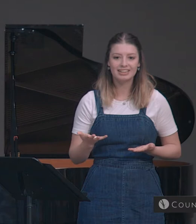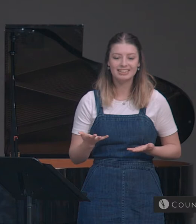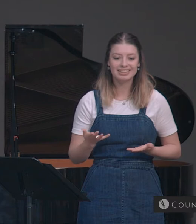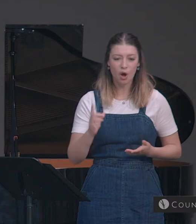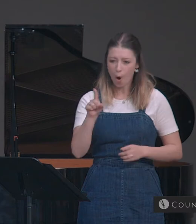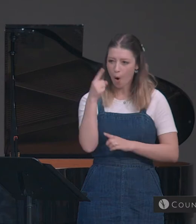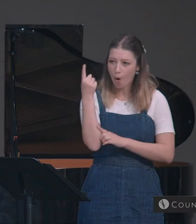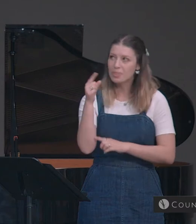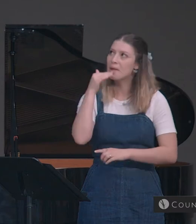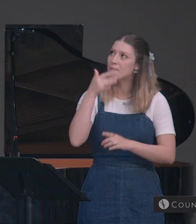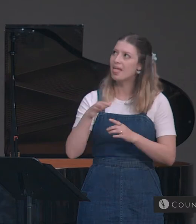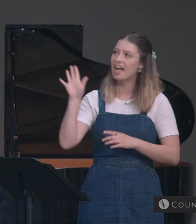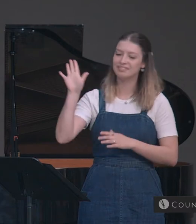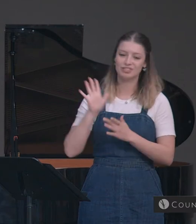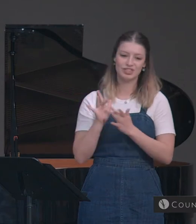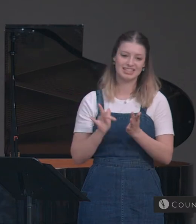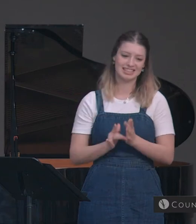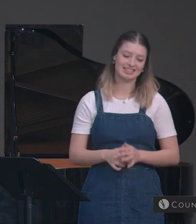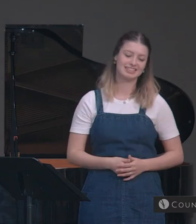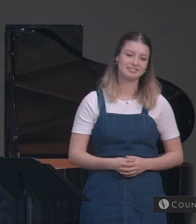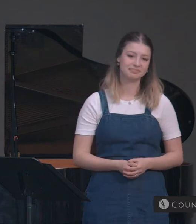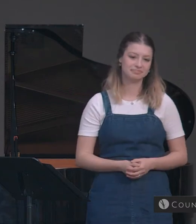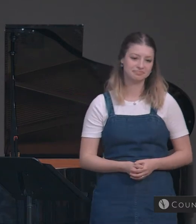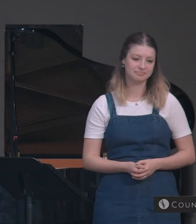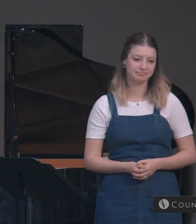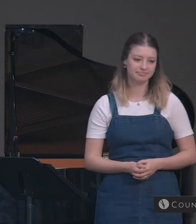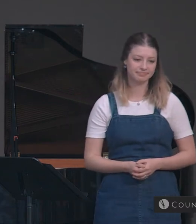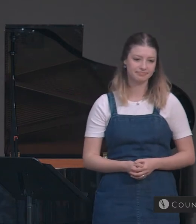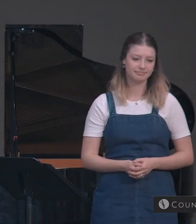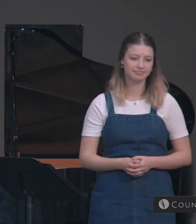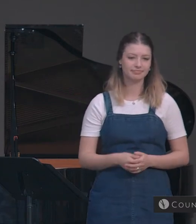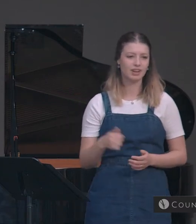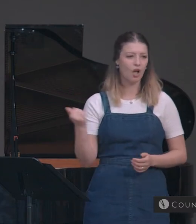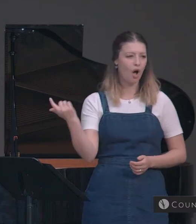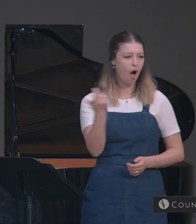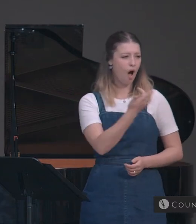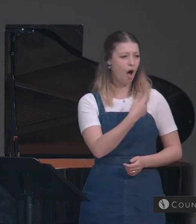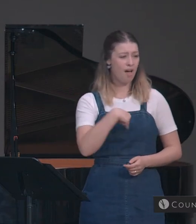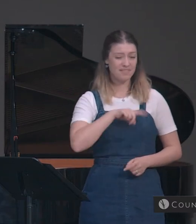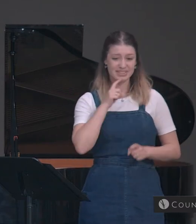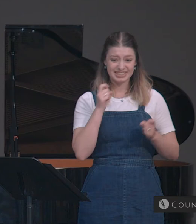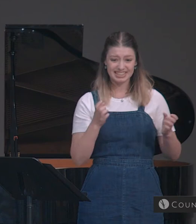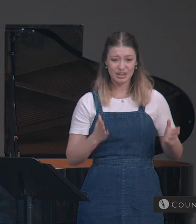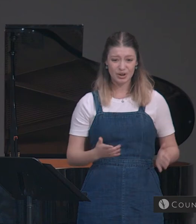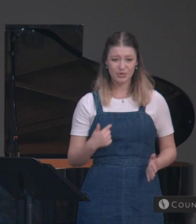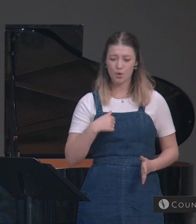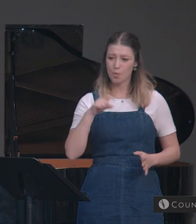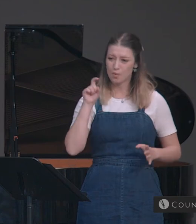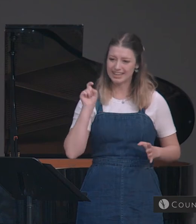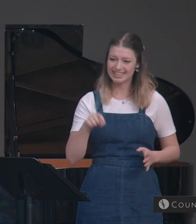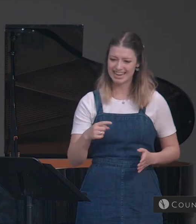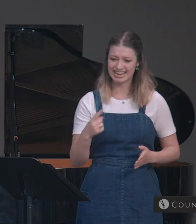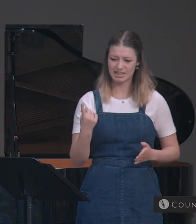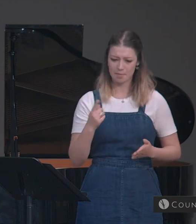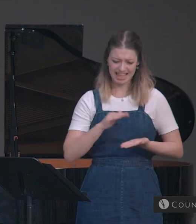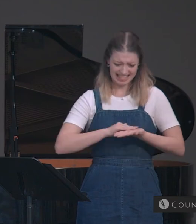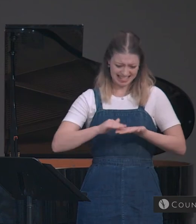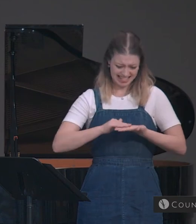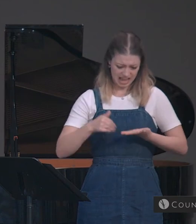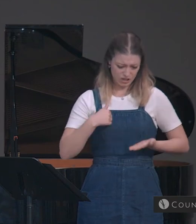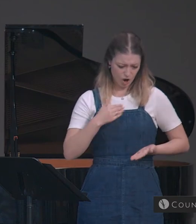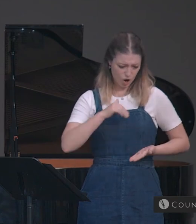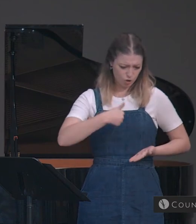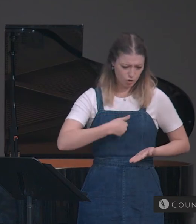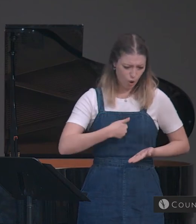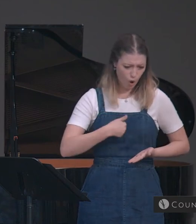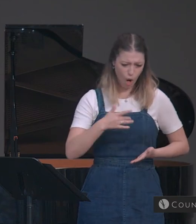Nothing but the blood of Jesus." You see, each of us as sinners needs the soul cleansing, heart washing that